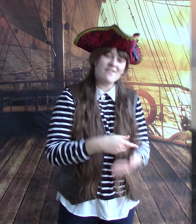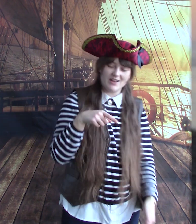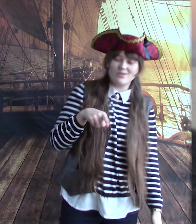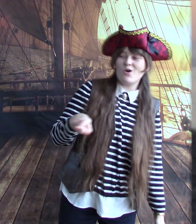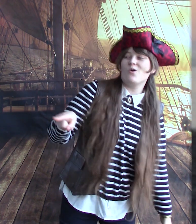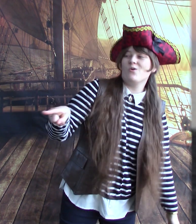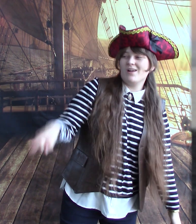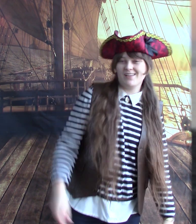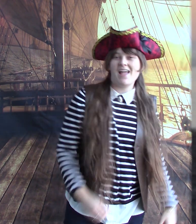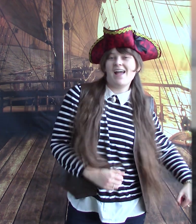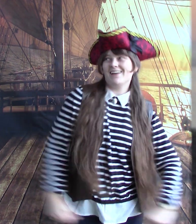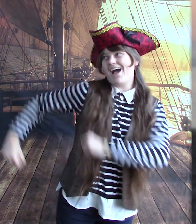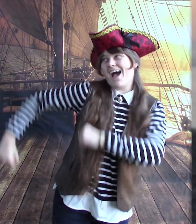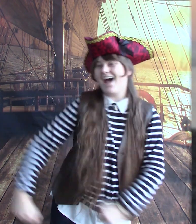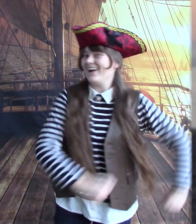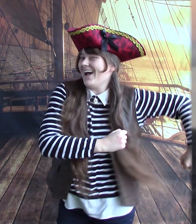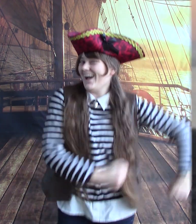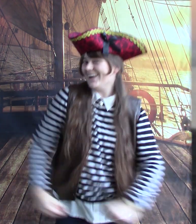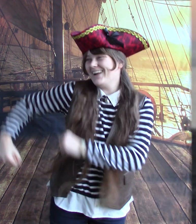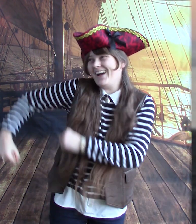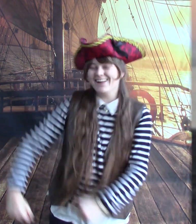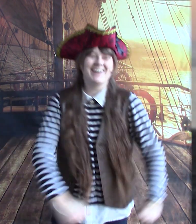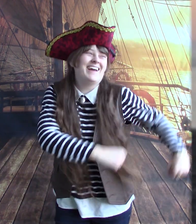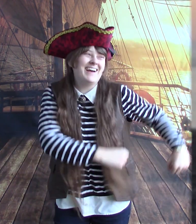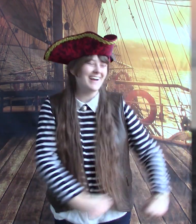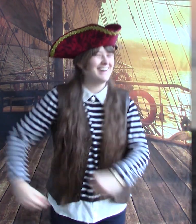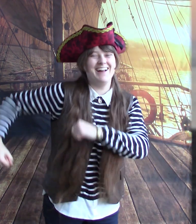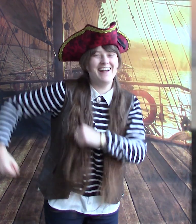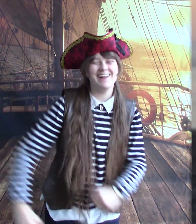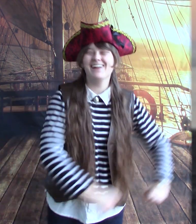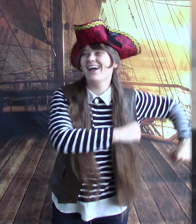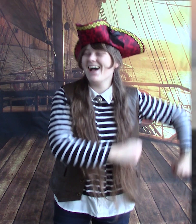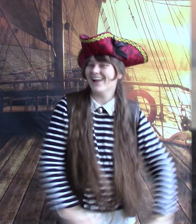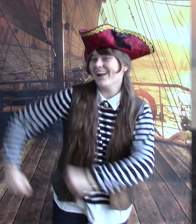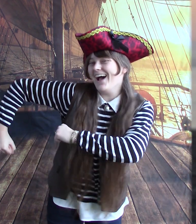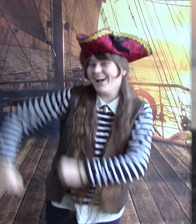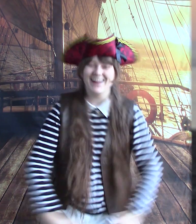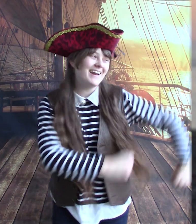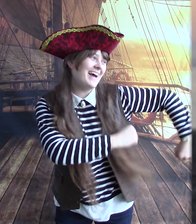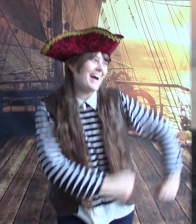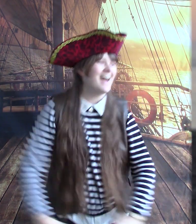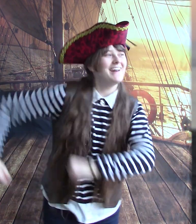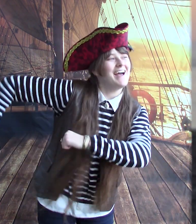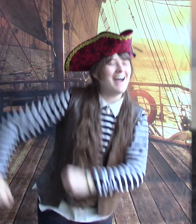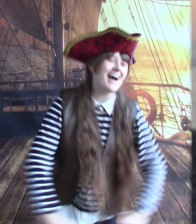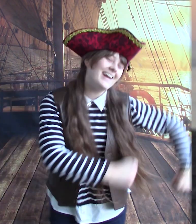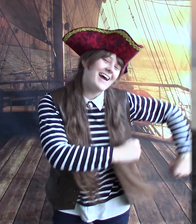leave and go Da-da-da-da-da-da-da-da-da-da-da-da-da-da-da